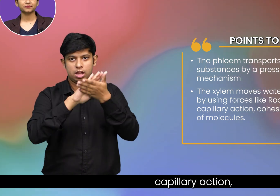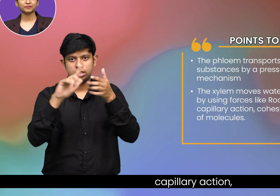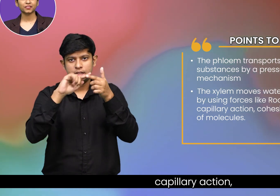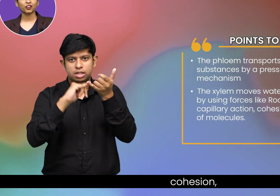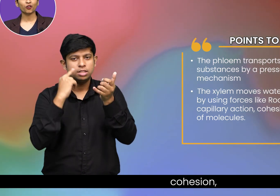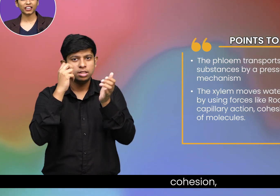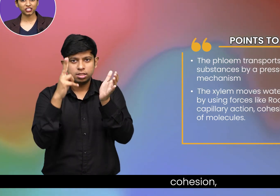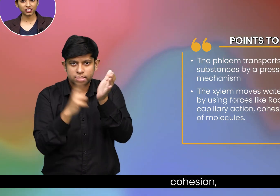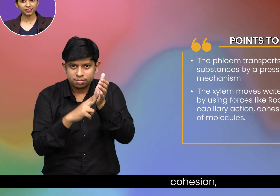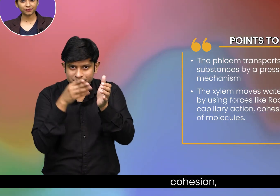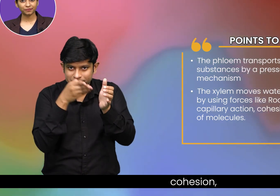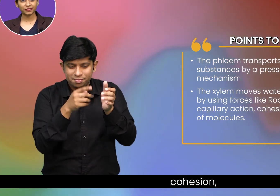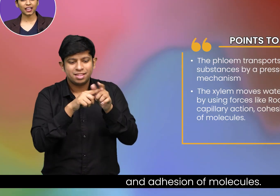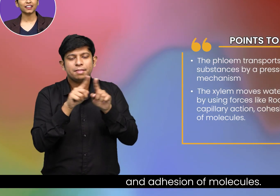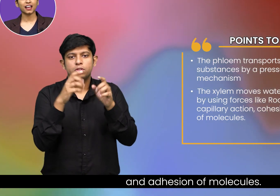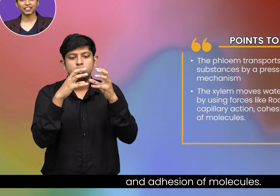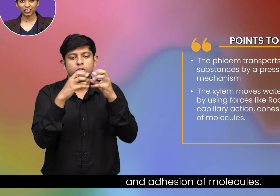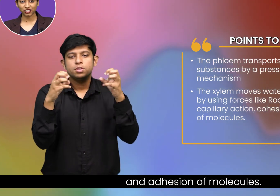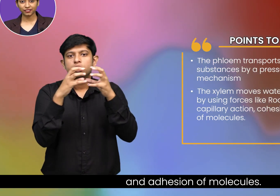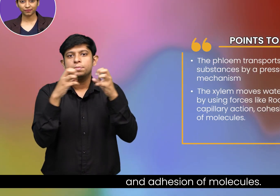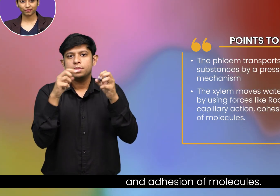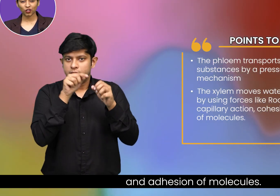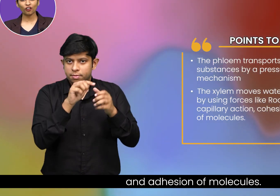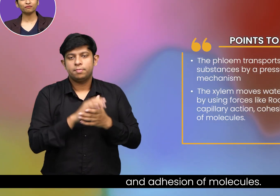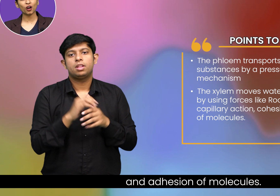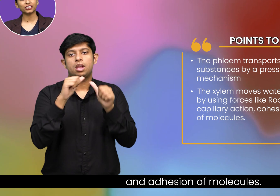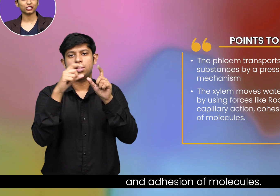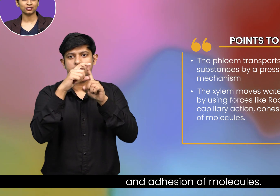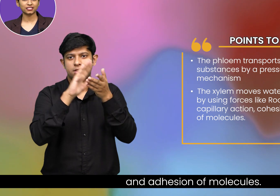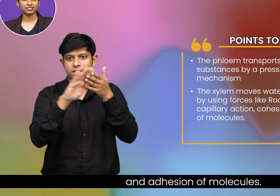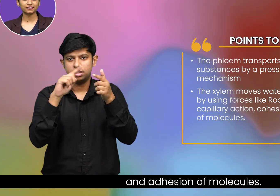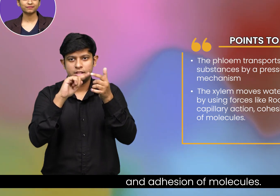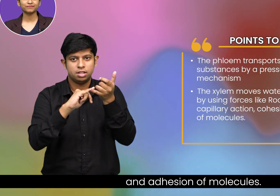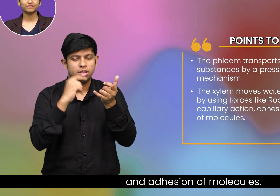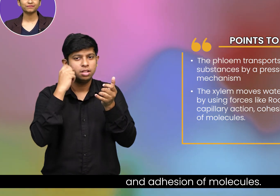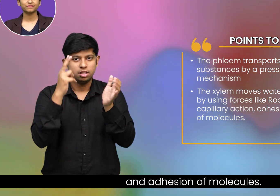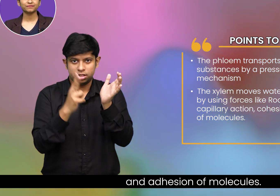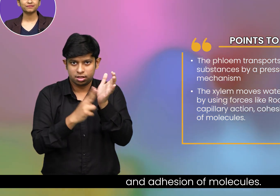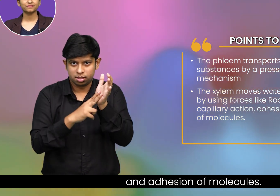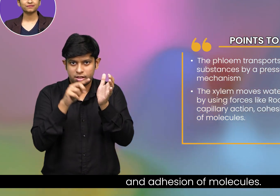cohesion, and adhesion of molecules.